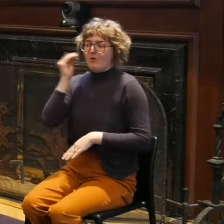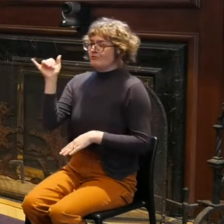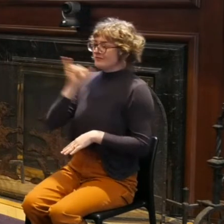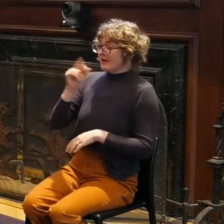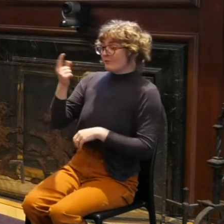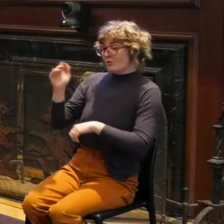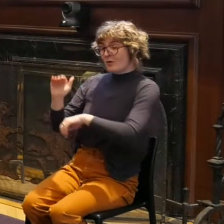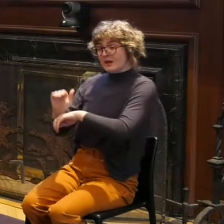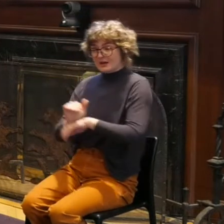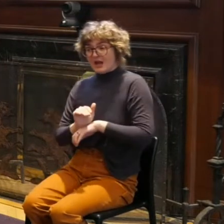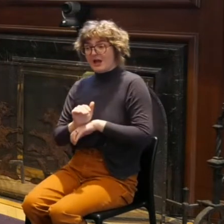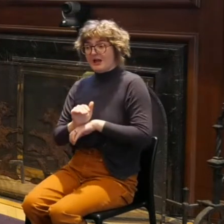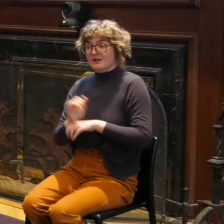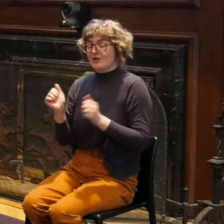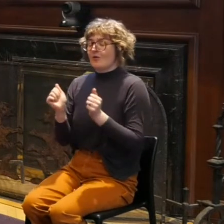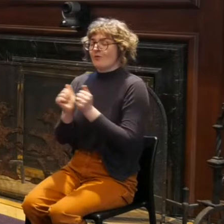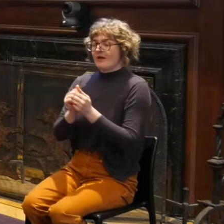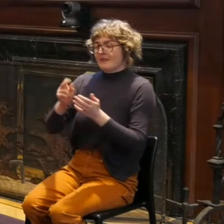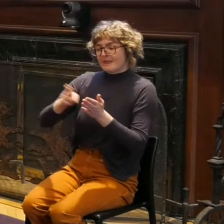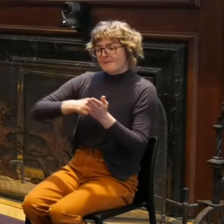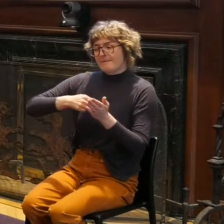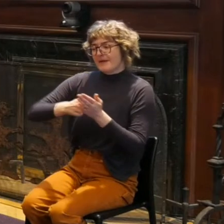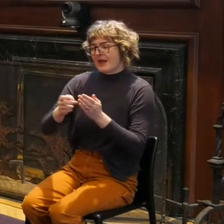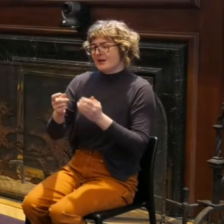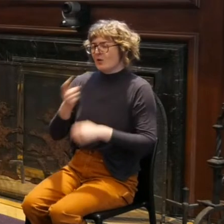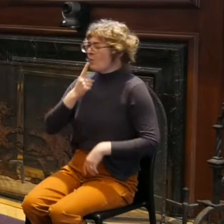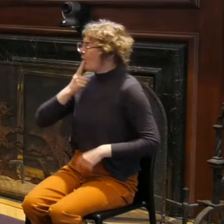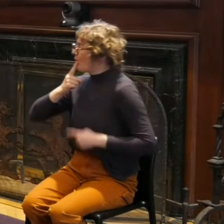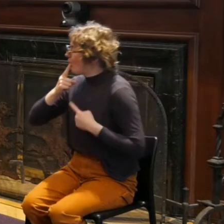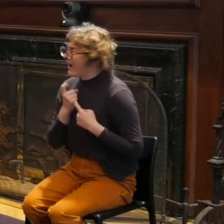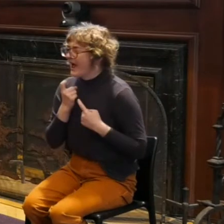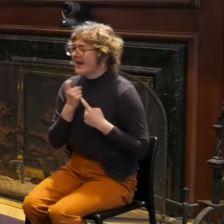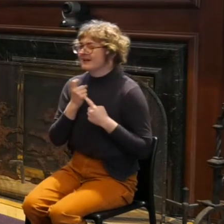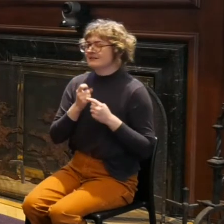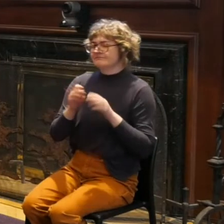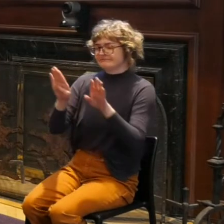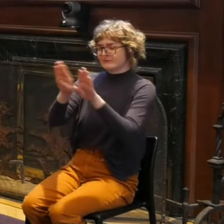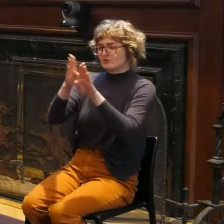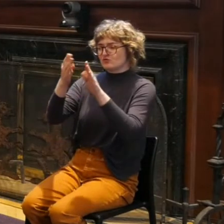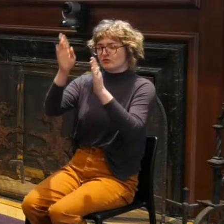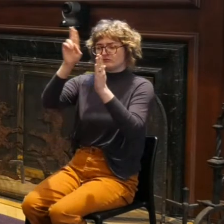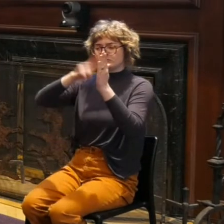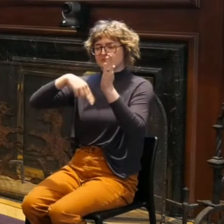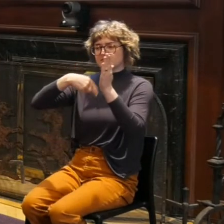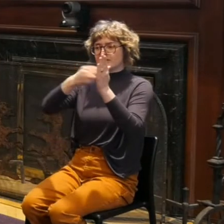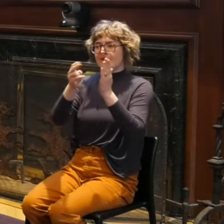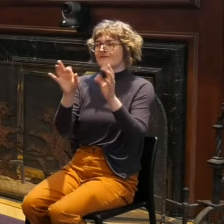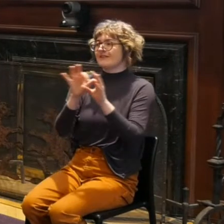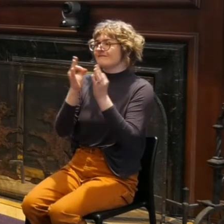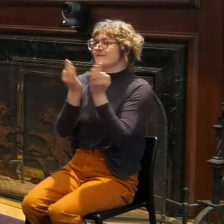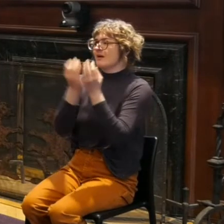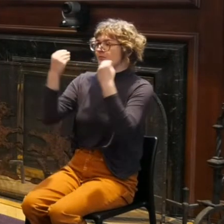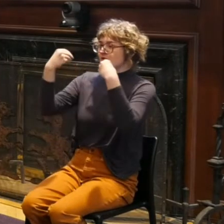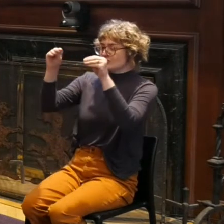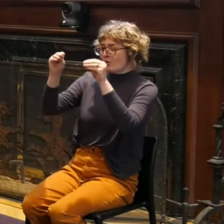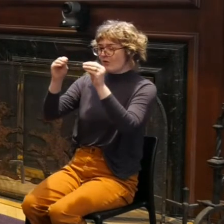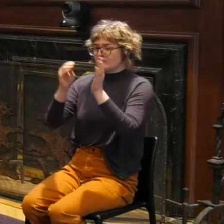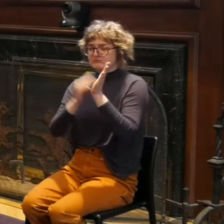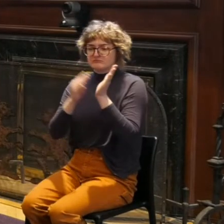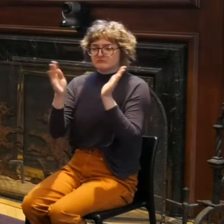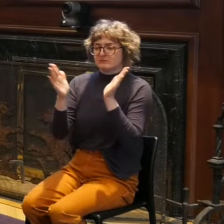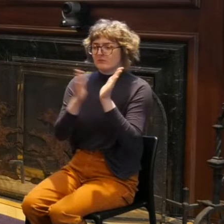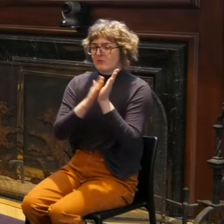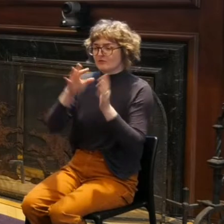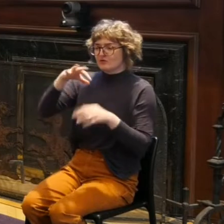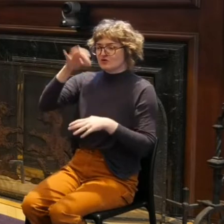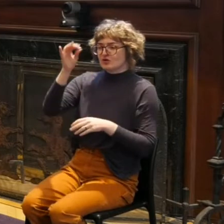night, with a paint redder than red, to dress the door of the family store and mark where the chosen